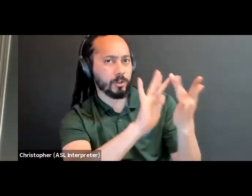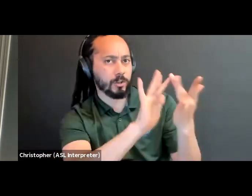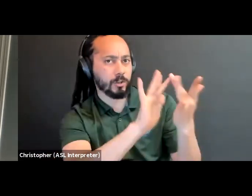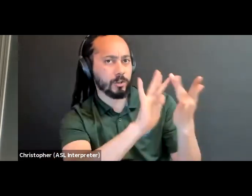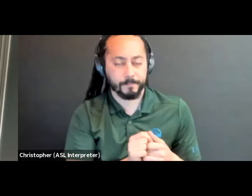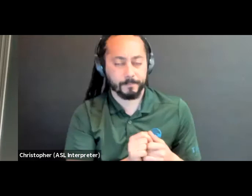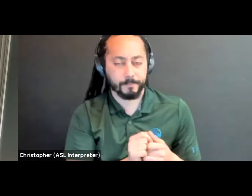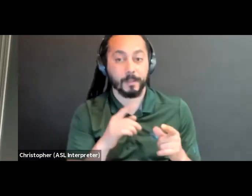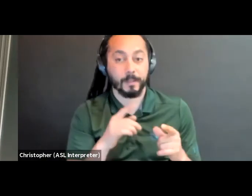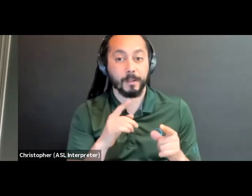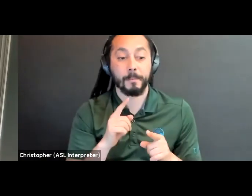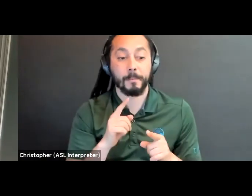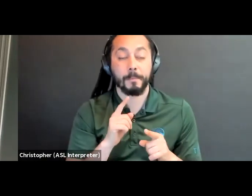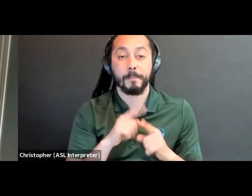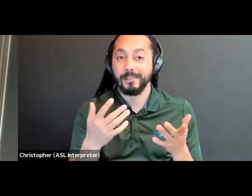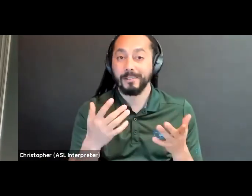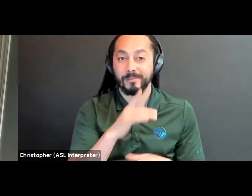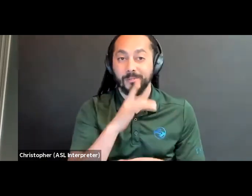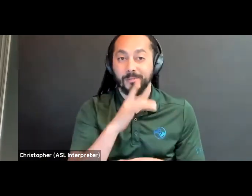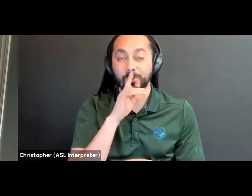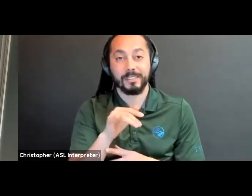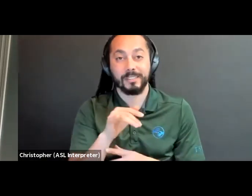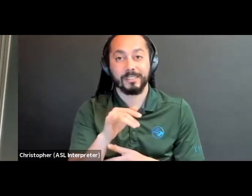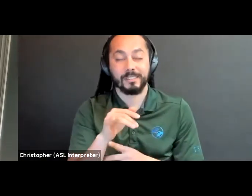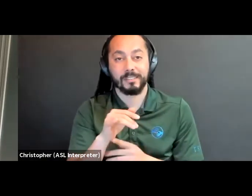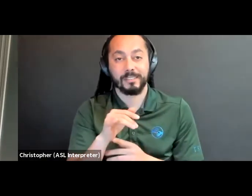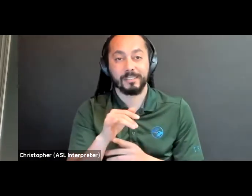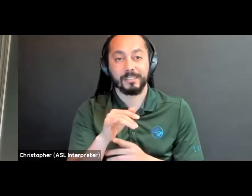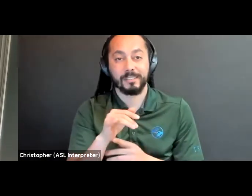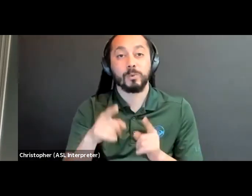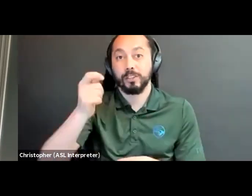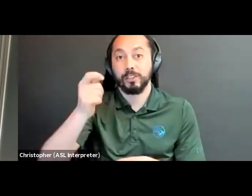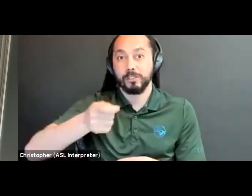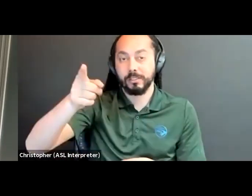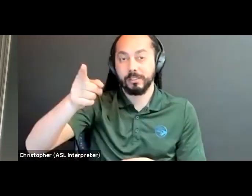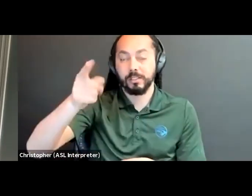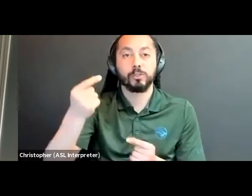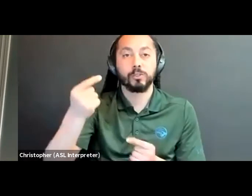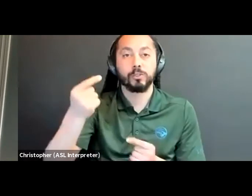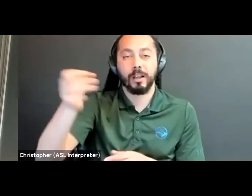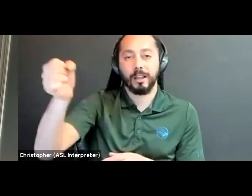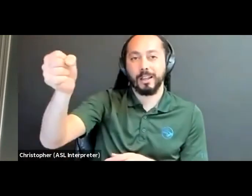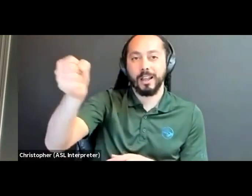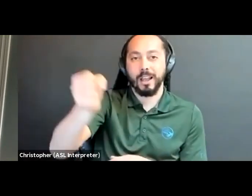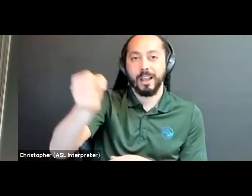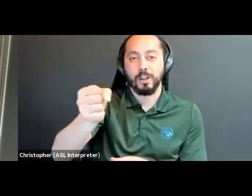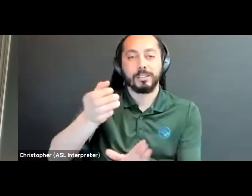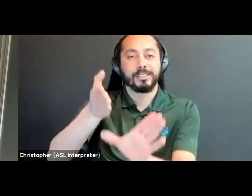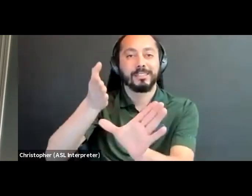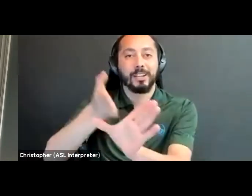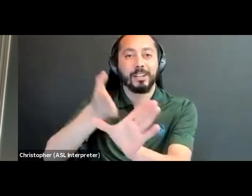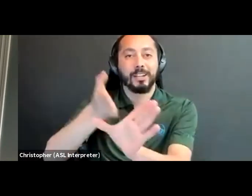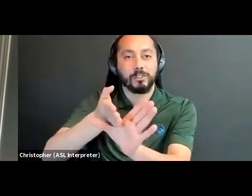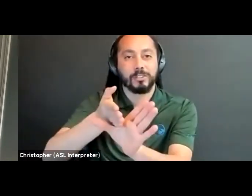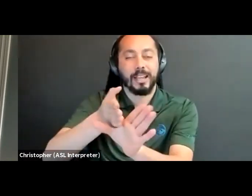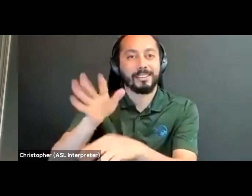the judge asked for one psychologist to conduct an expertise to assess,